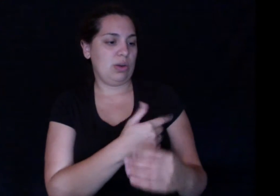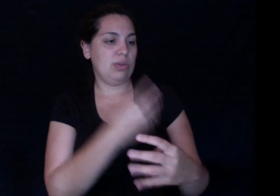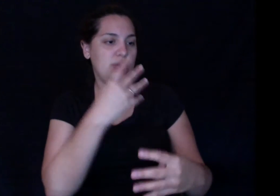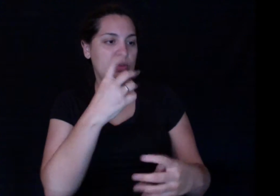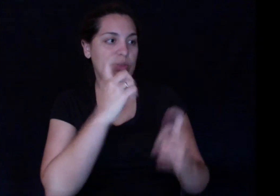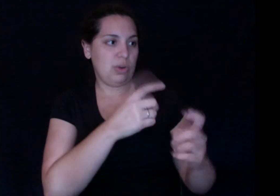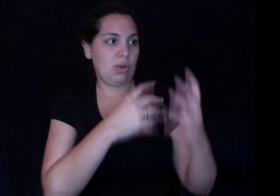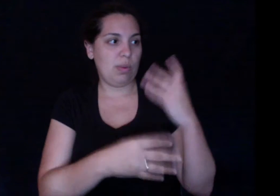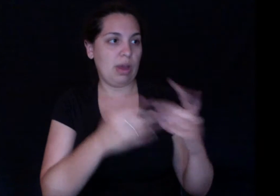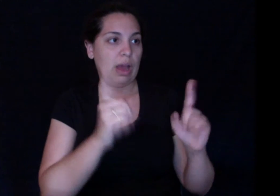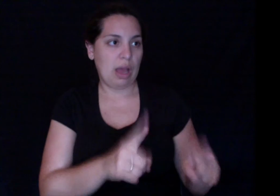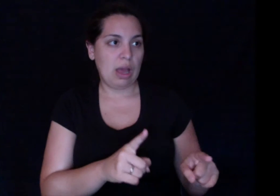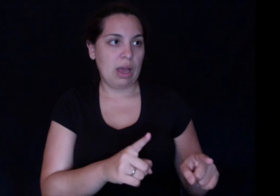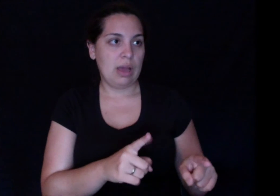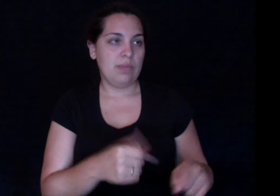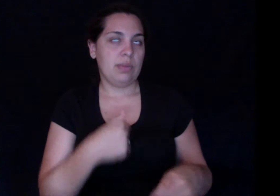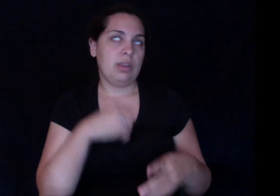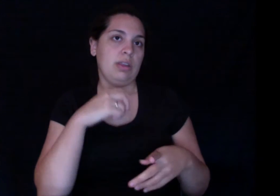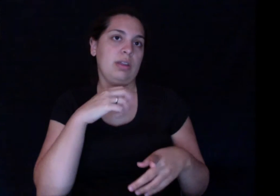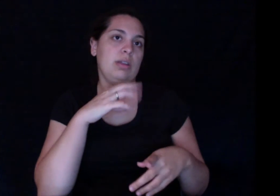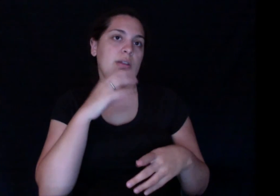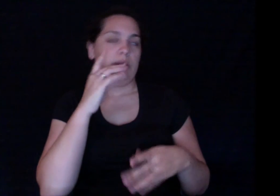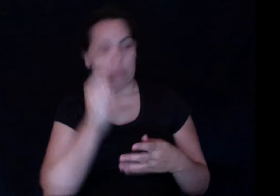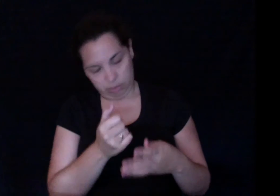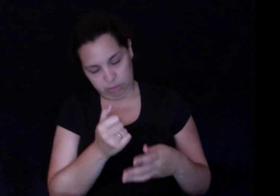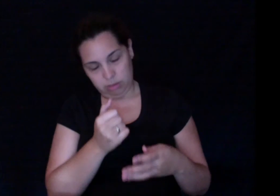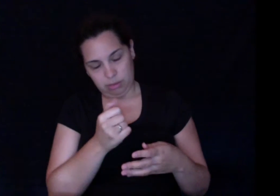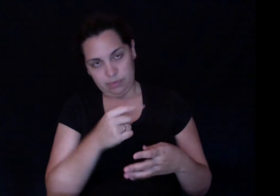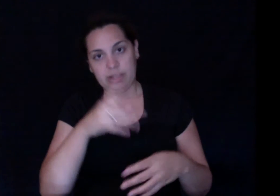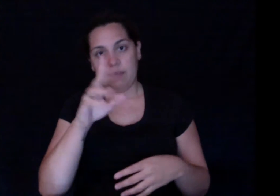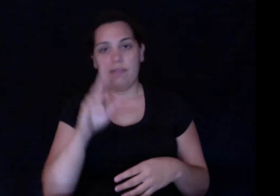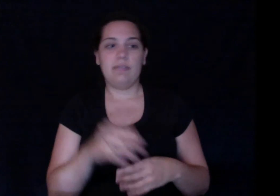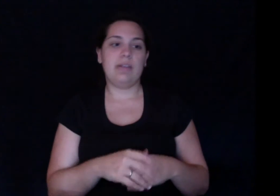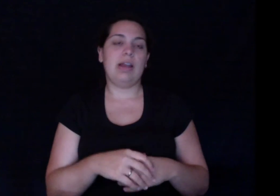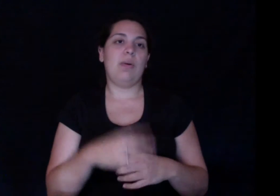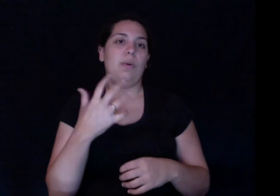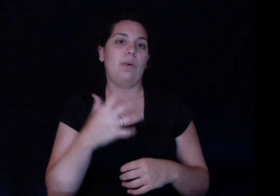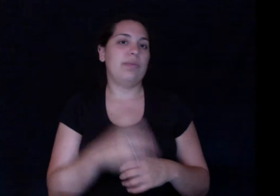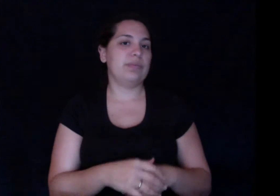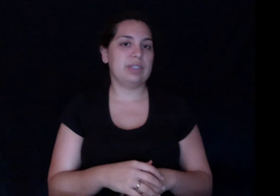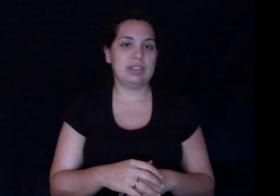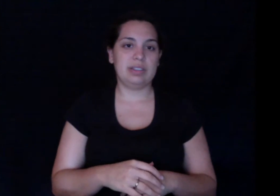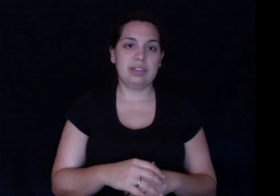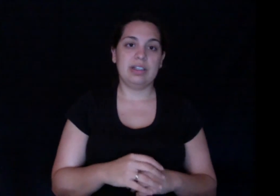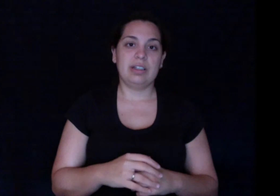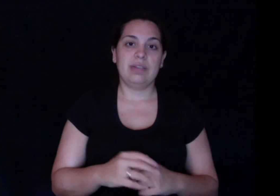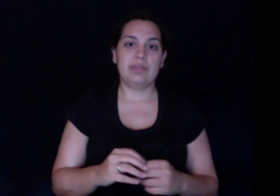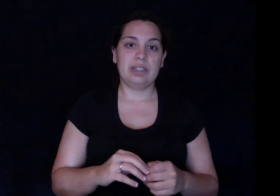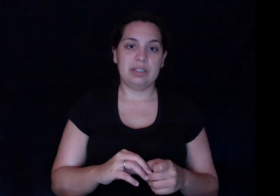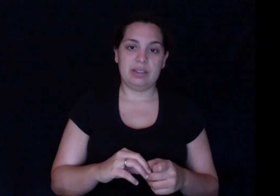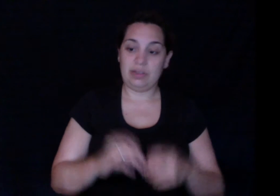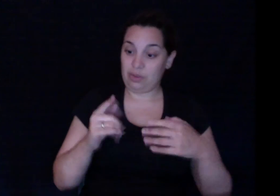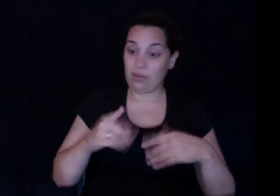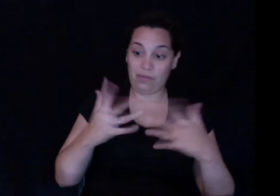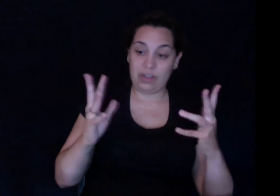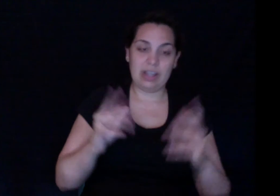share your story could lead to the next Zachary Meyer. And before we go, one big thank you to the Australian Red Cross for all of the